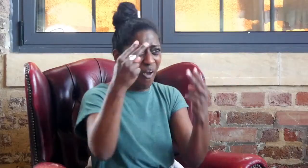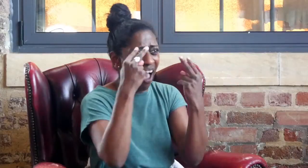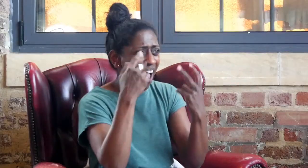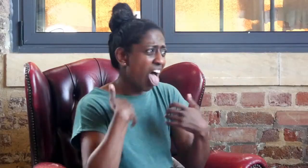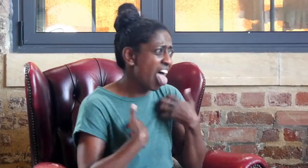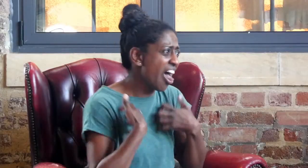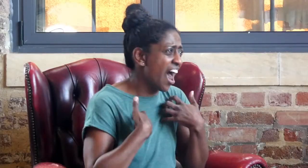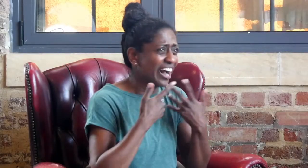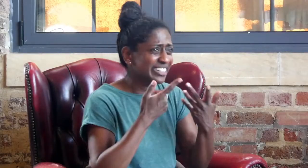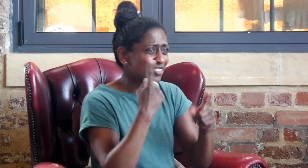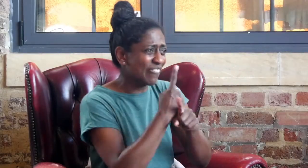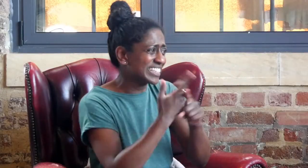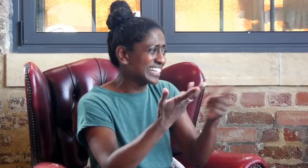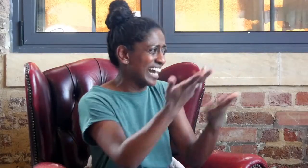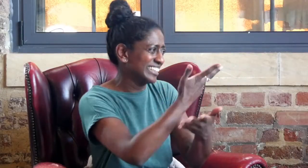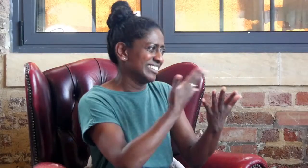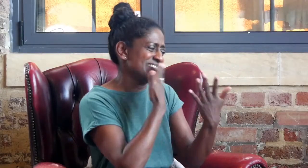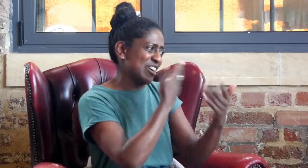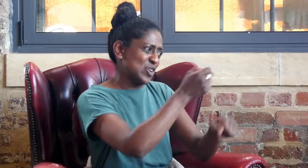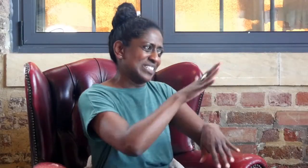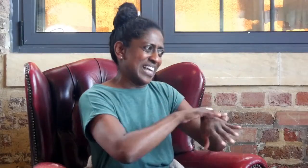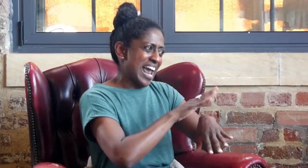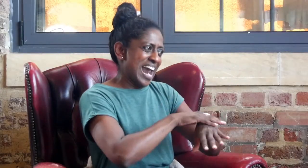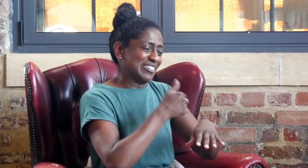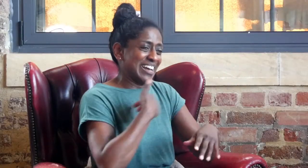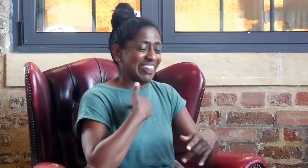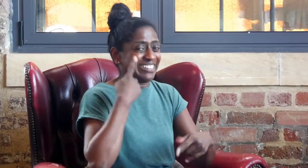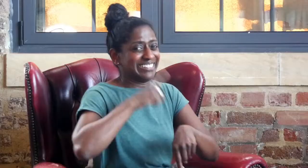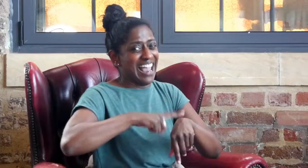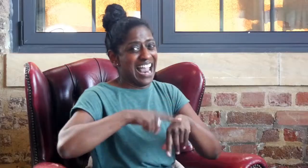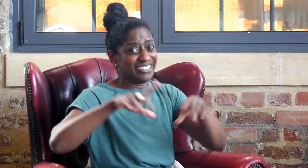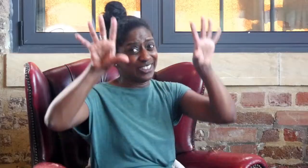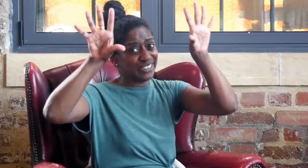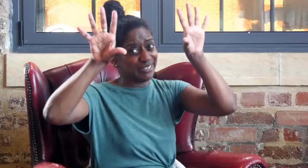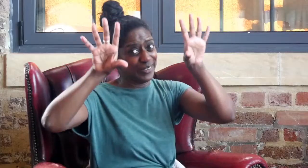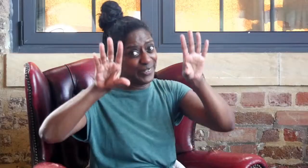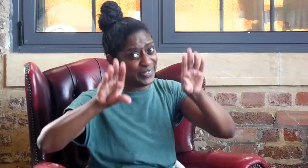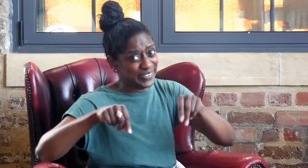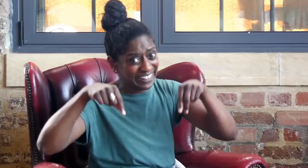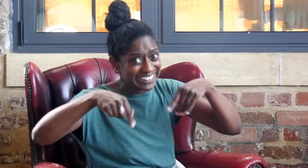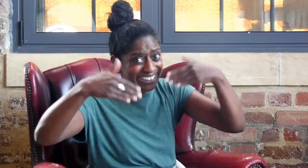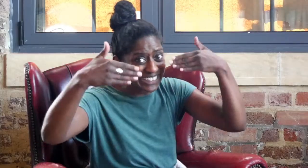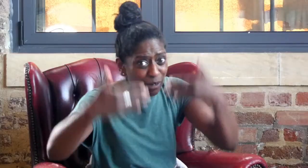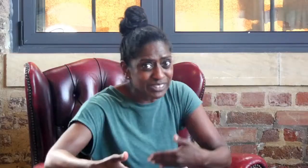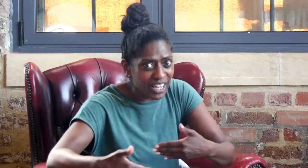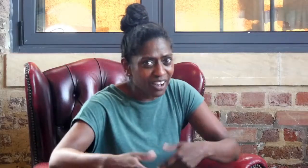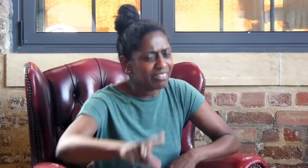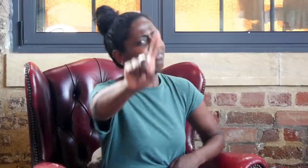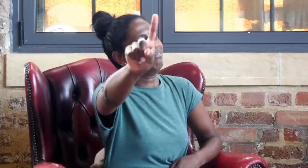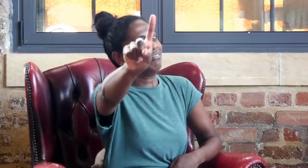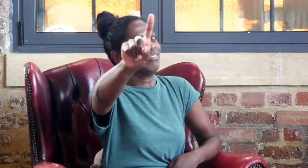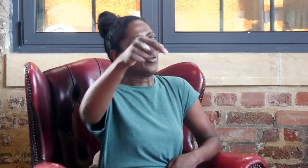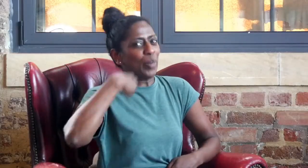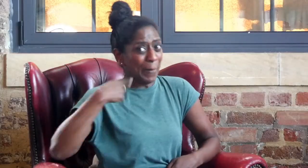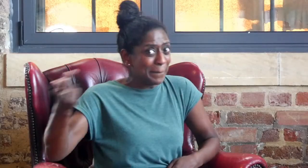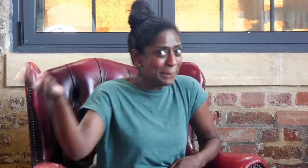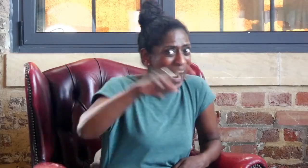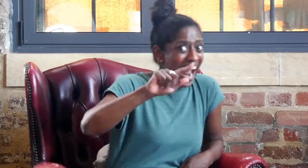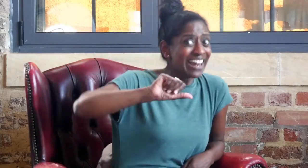for this conversation, this discussion. I hope everybody's loved watching it. I really appreciate your time, and thank